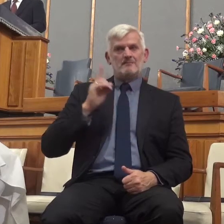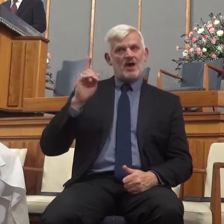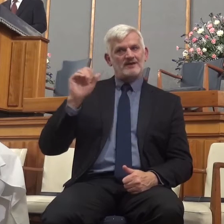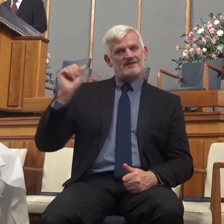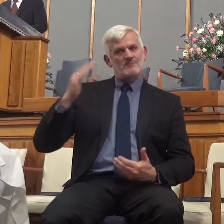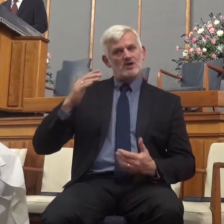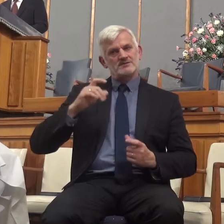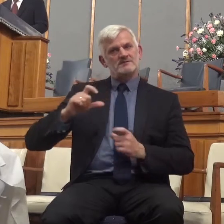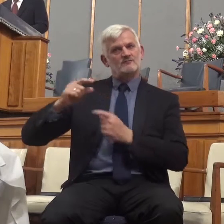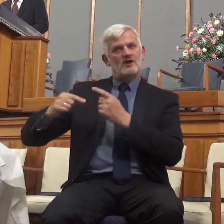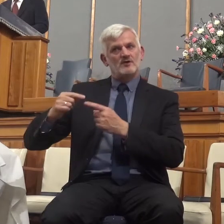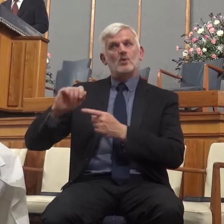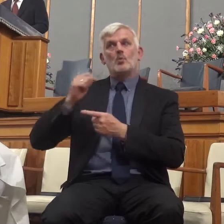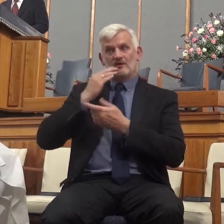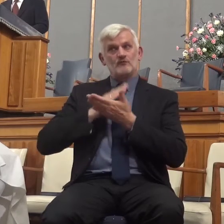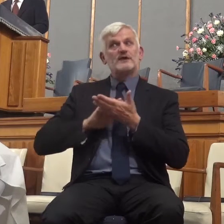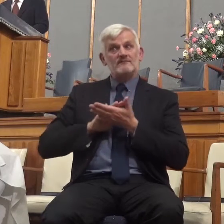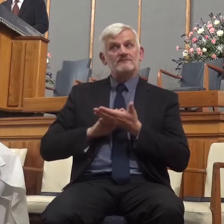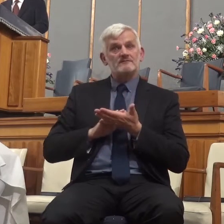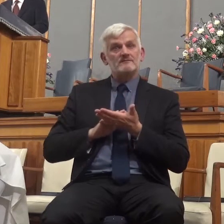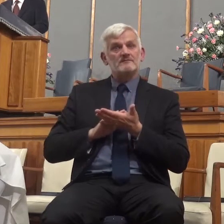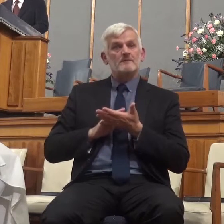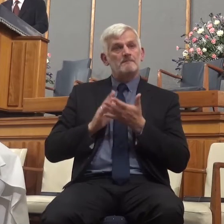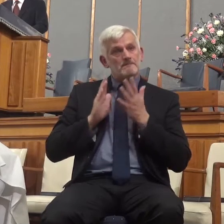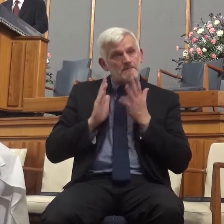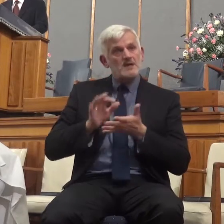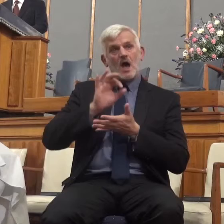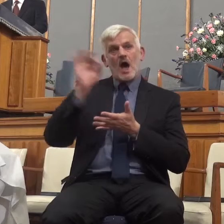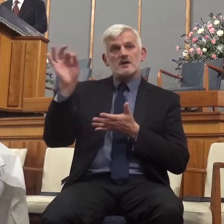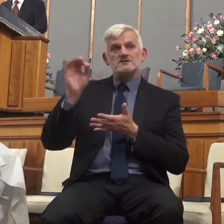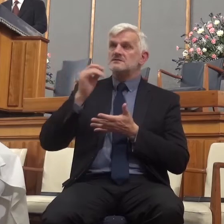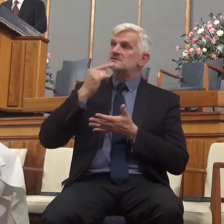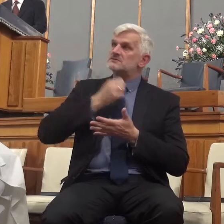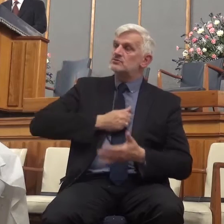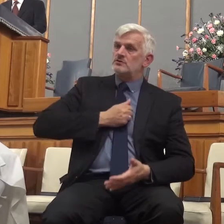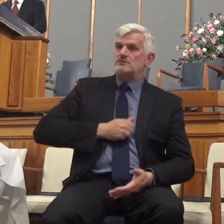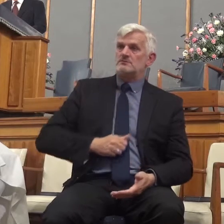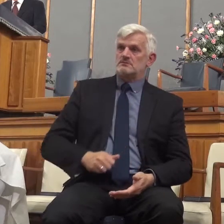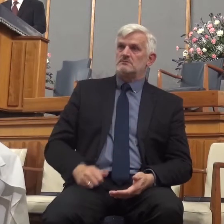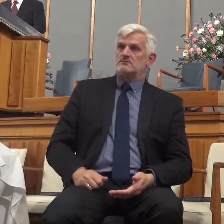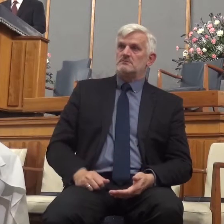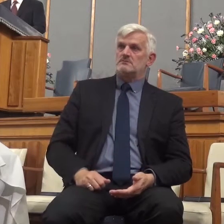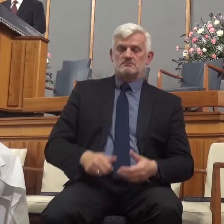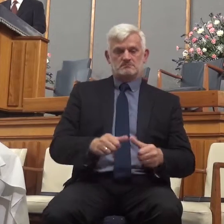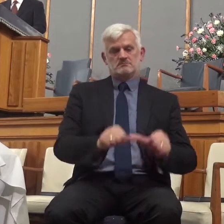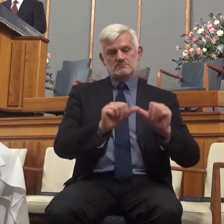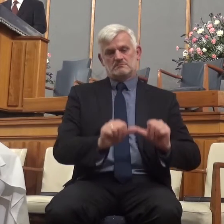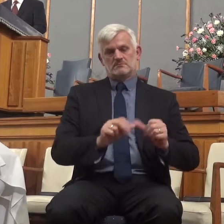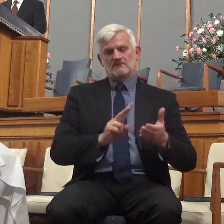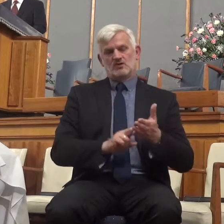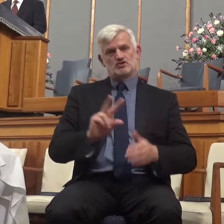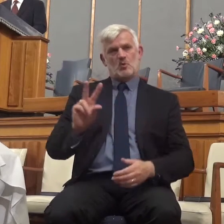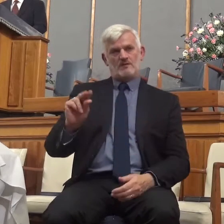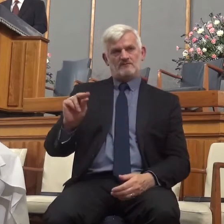He'll forgive us if we come to him, and he'll give us eternal life. I go down to verse